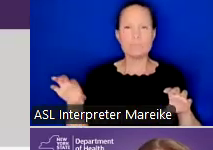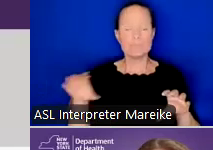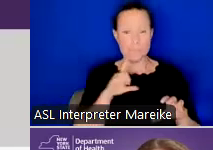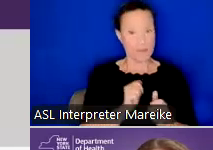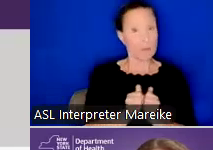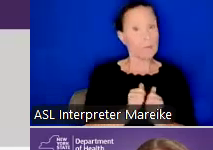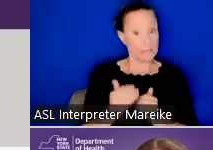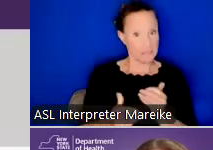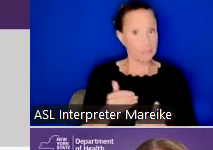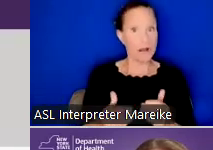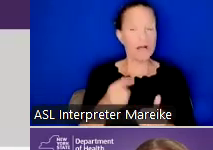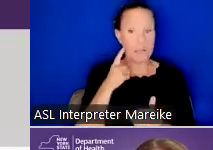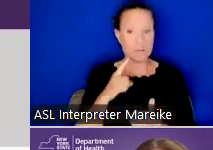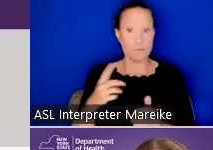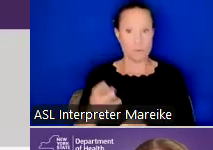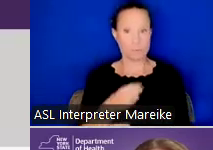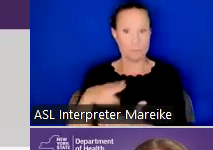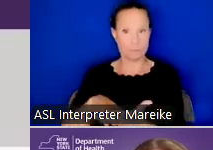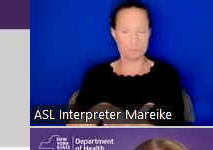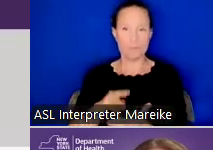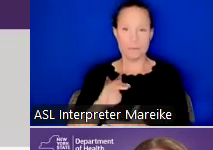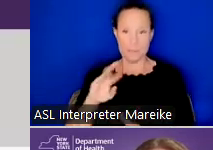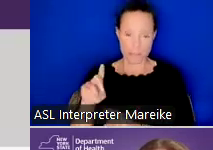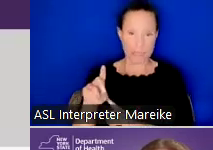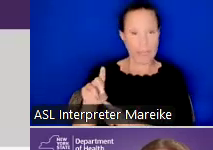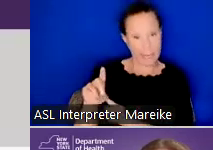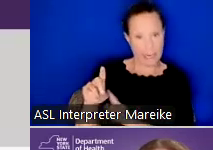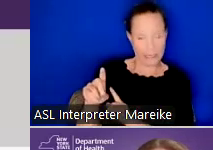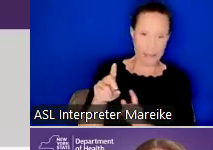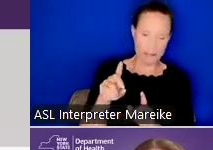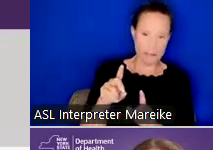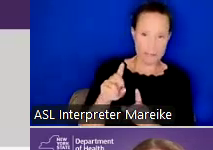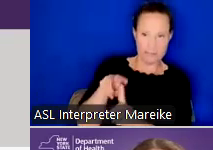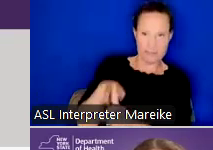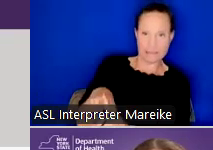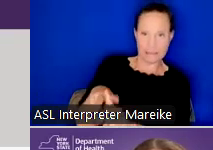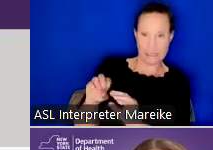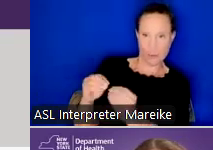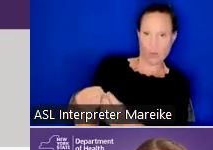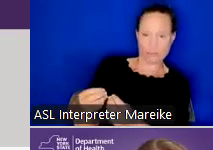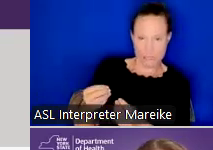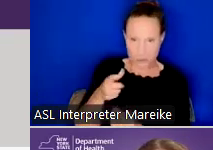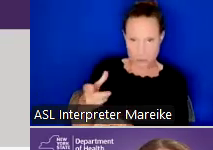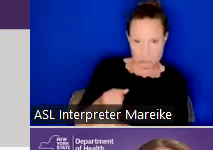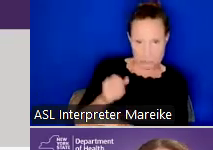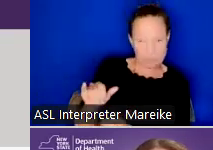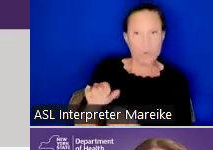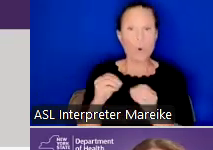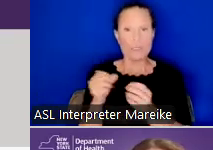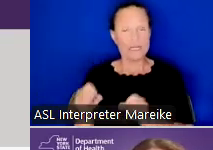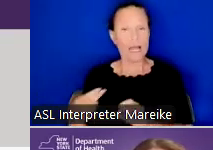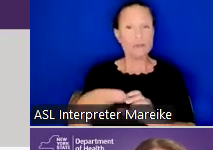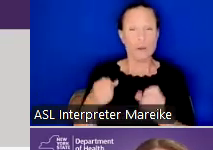process in their Medicaid designated entities. They organizations can join